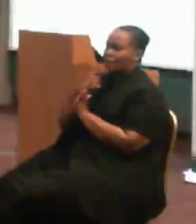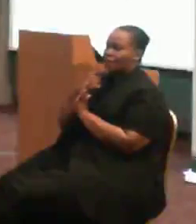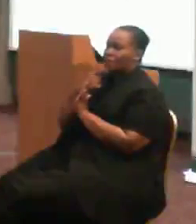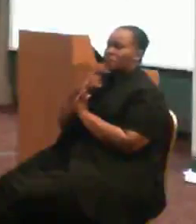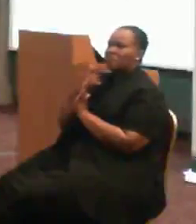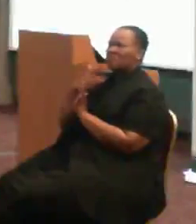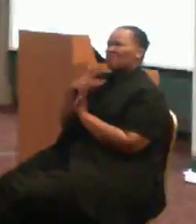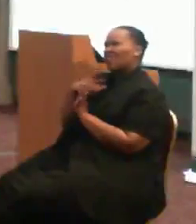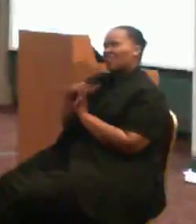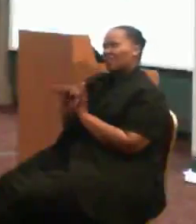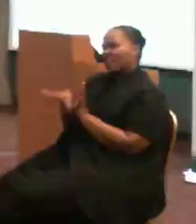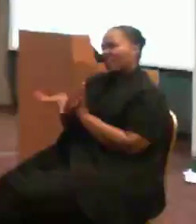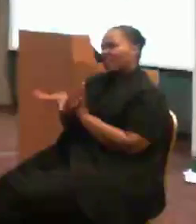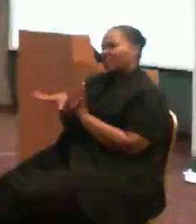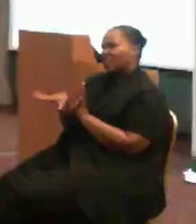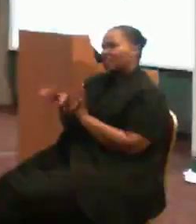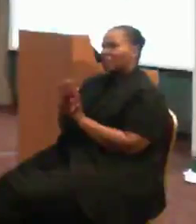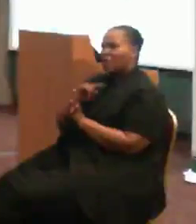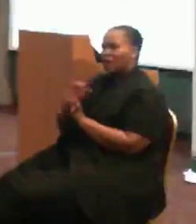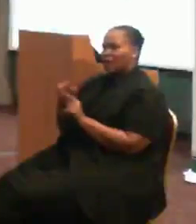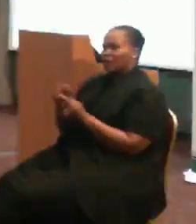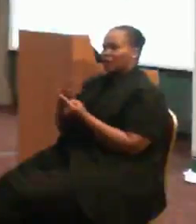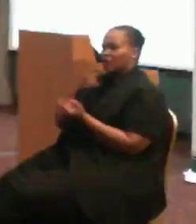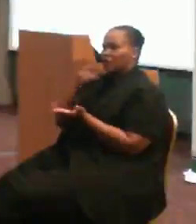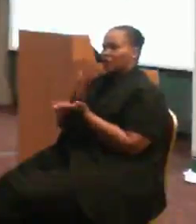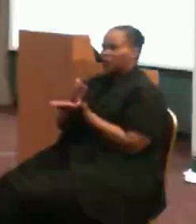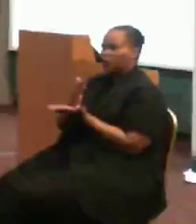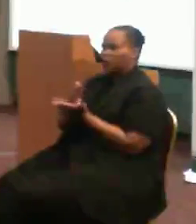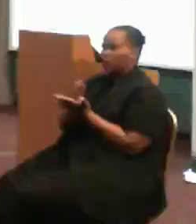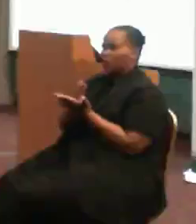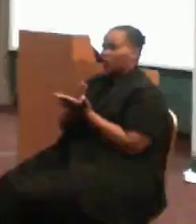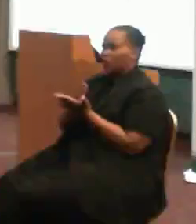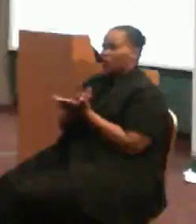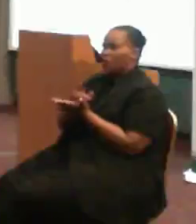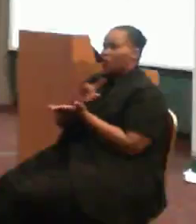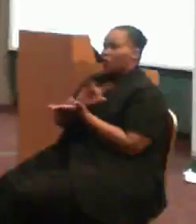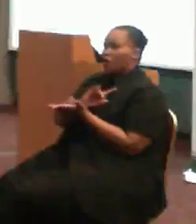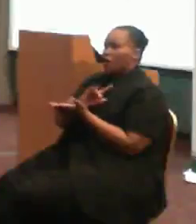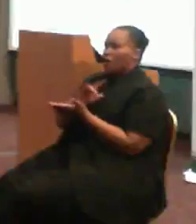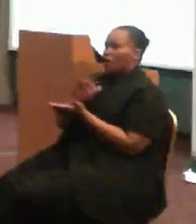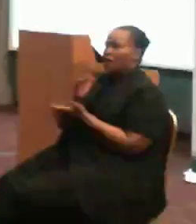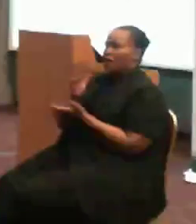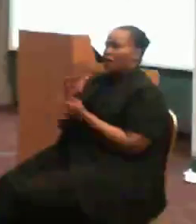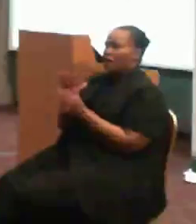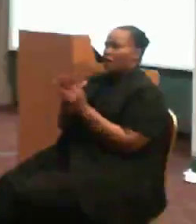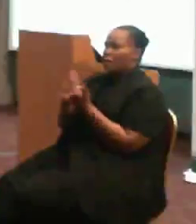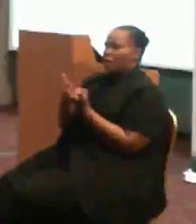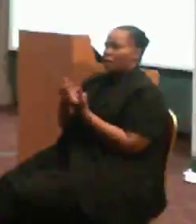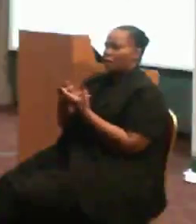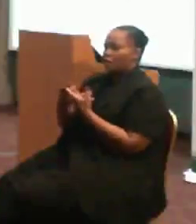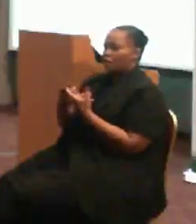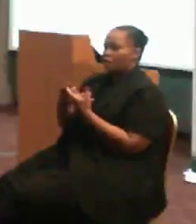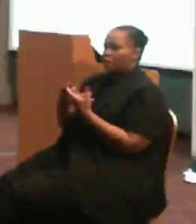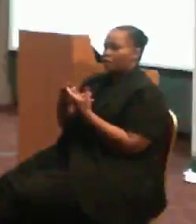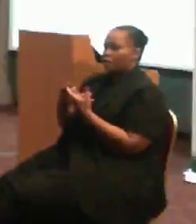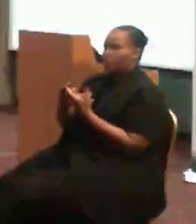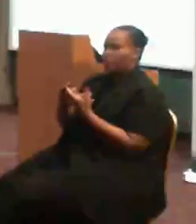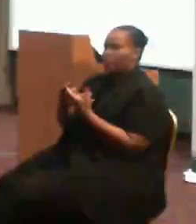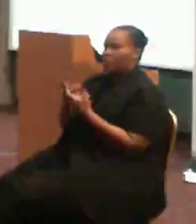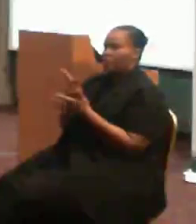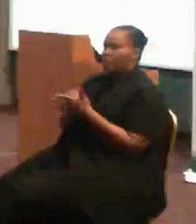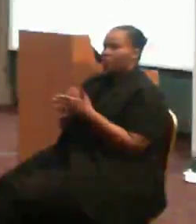guarantee. Because technically, whenever companies go on huge capital expansion programs, they don't get all the money